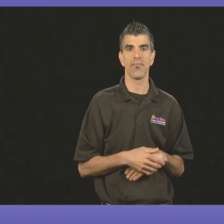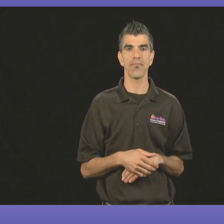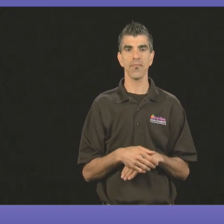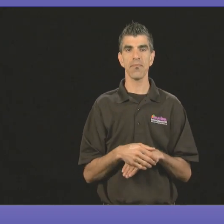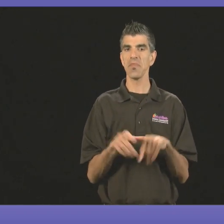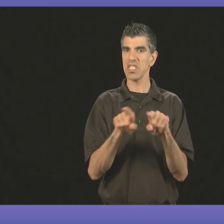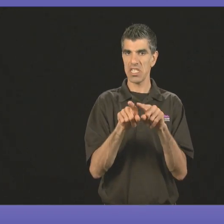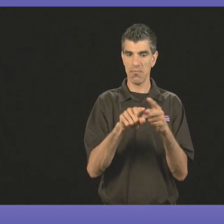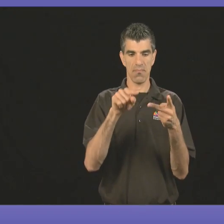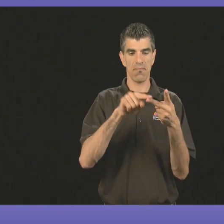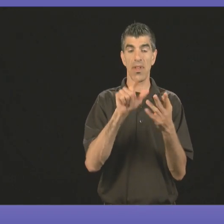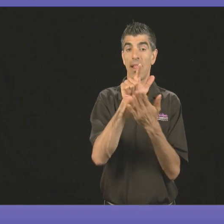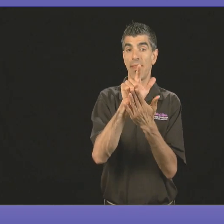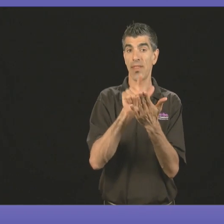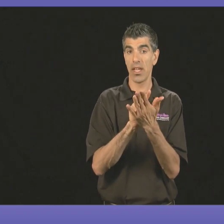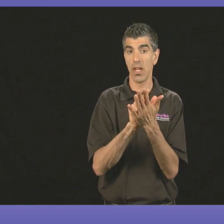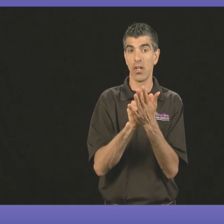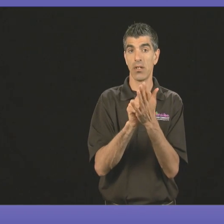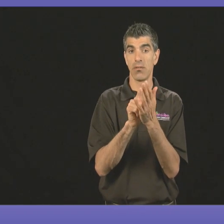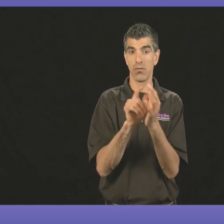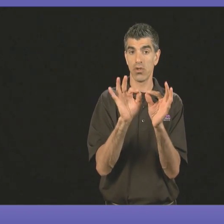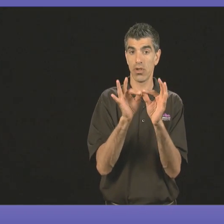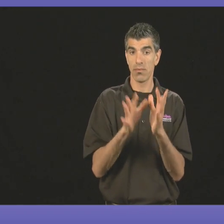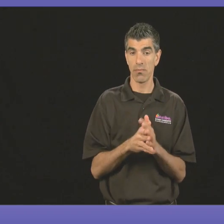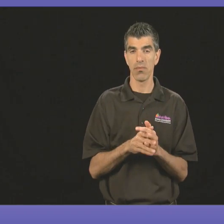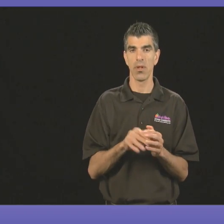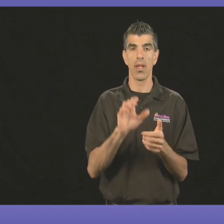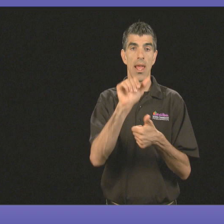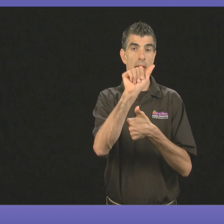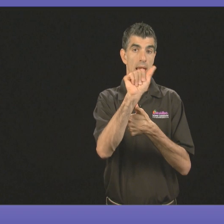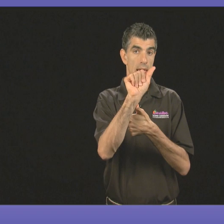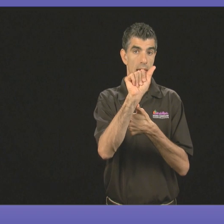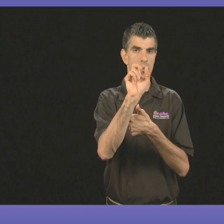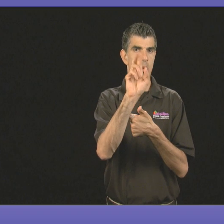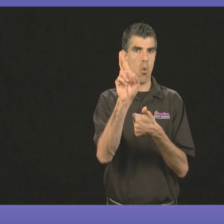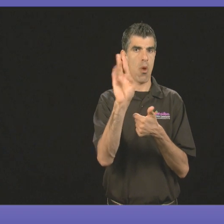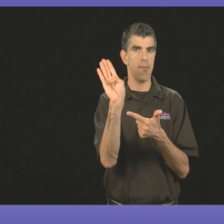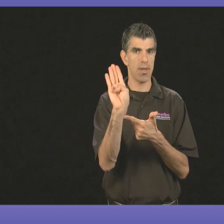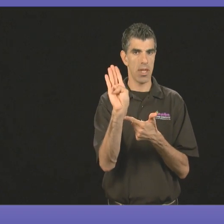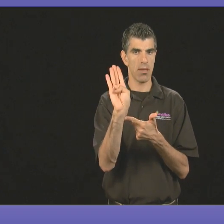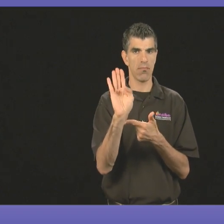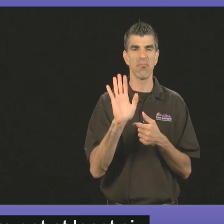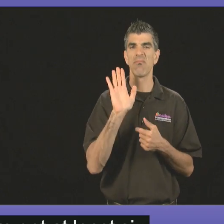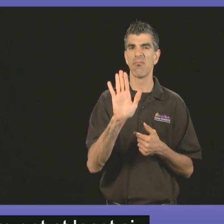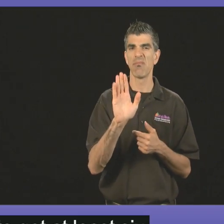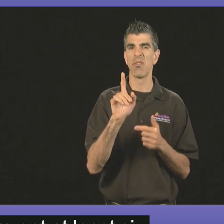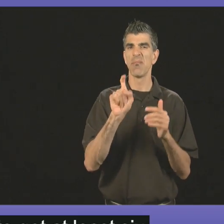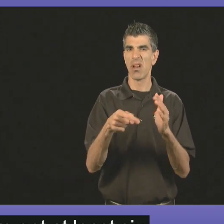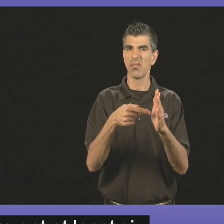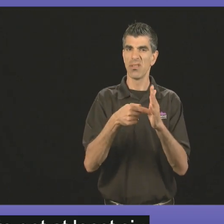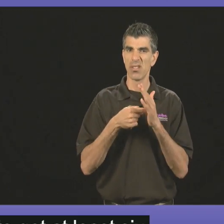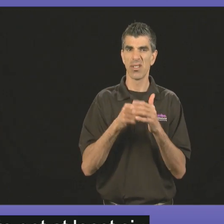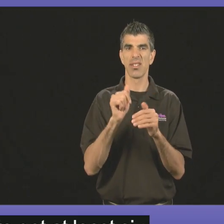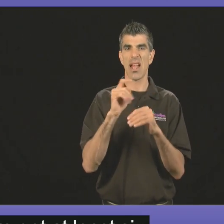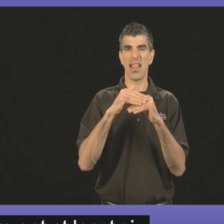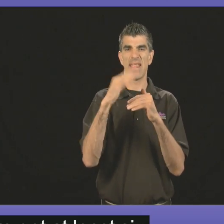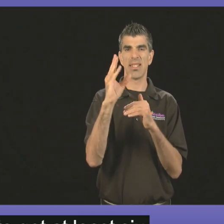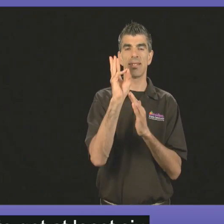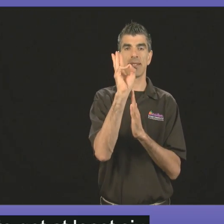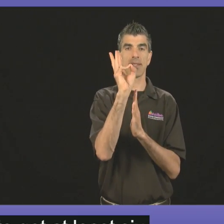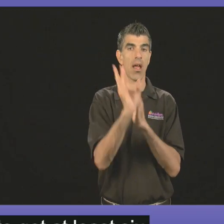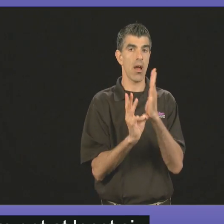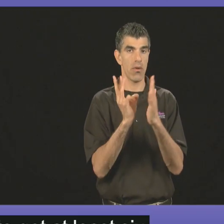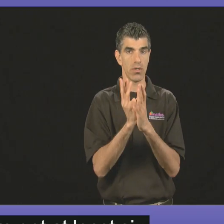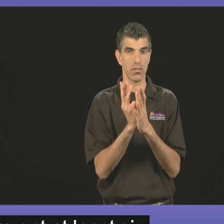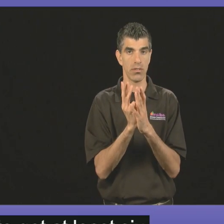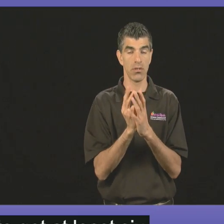methods. Legal interpreters, being Class A or Class B, are required to get at least 6 hours